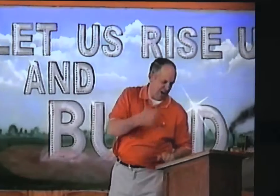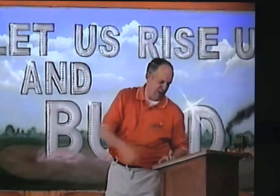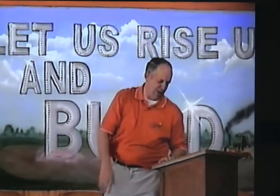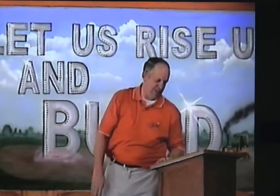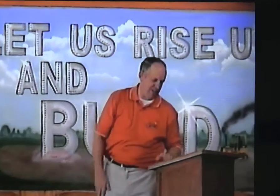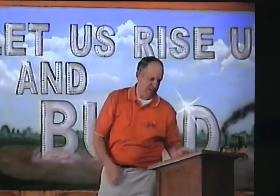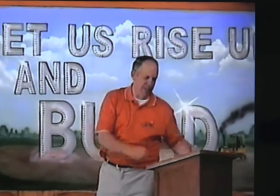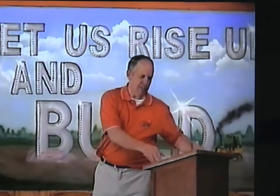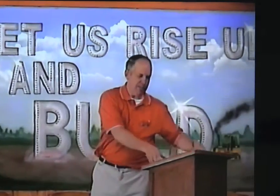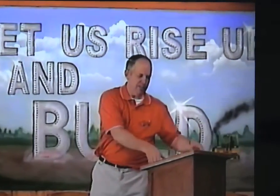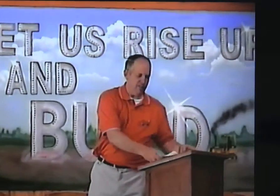mouth.